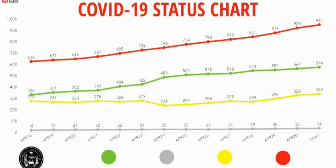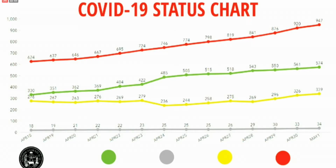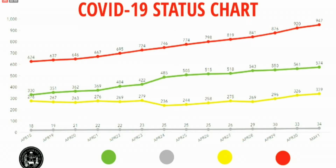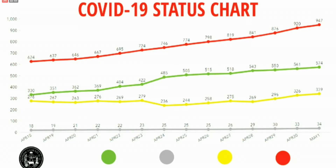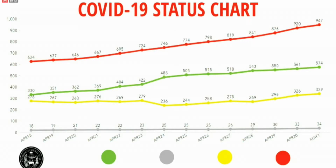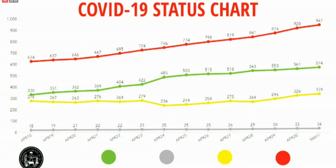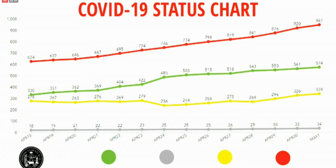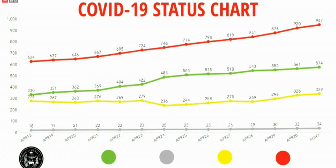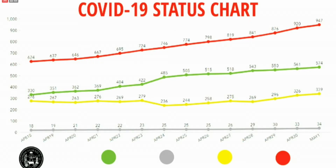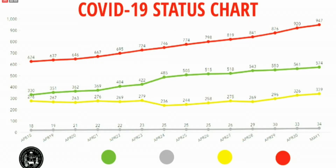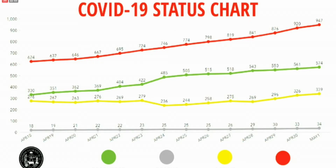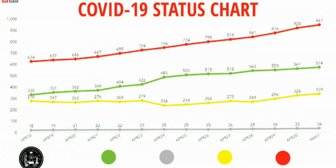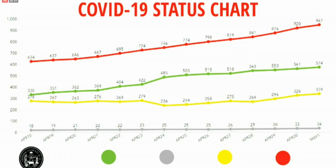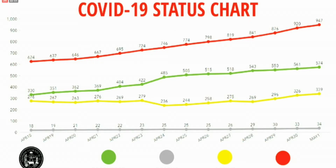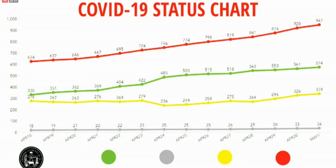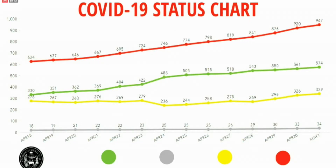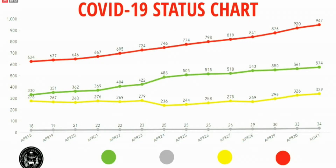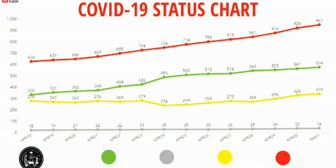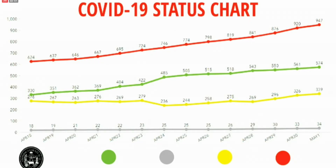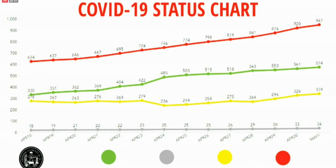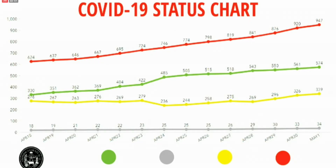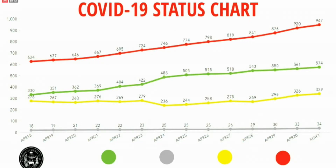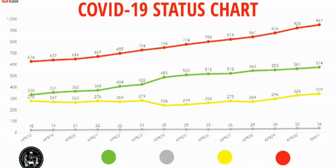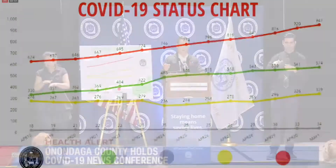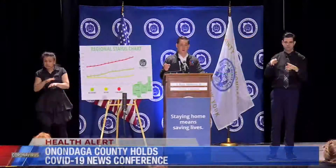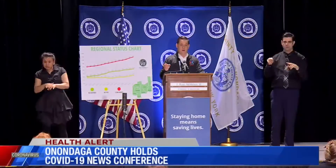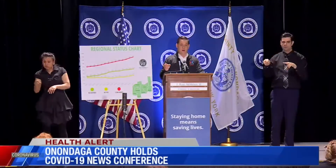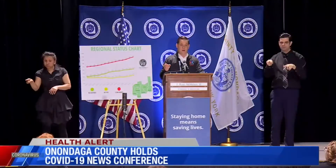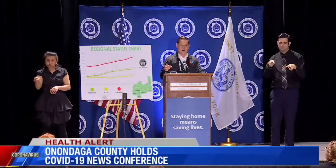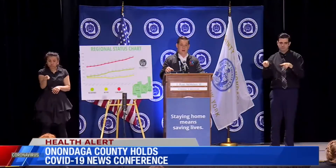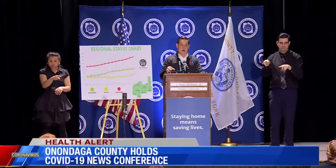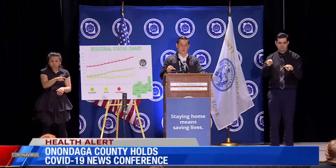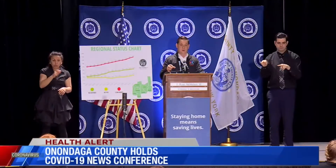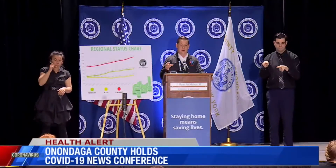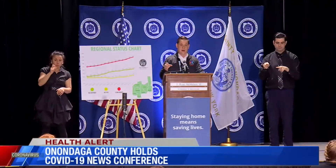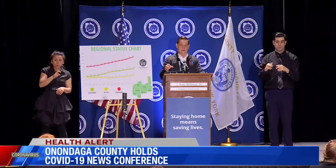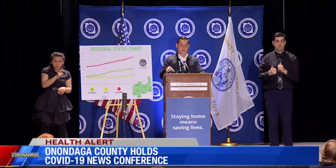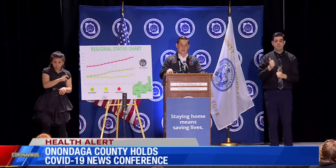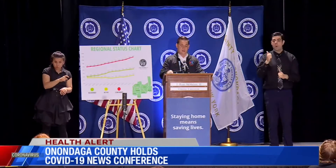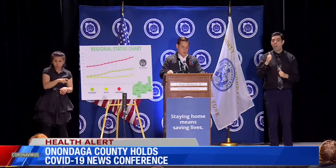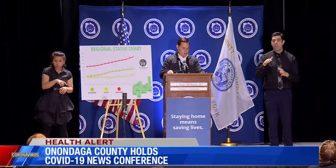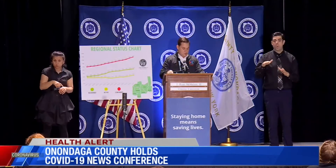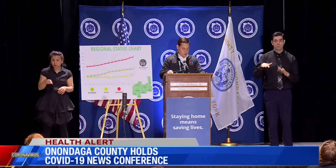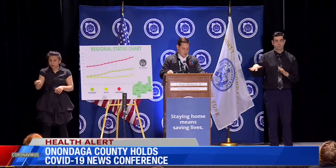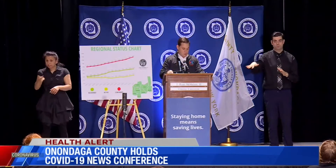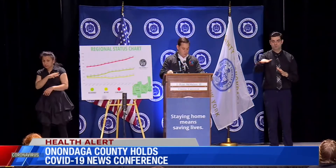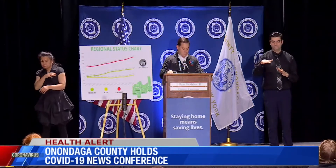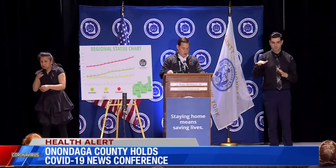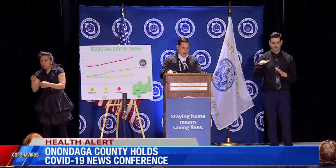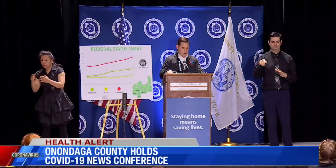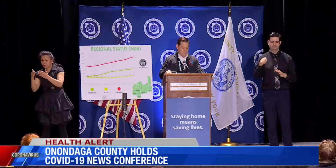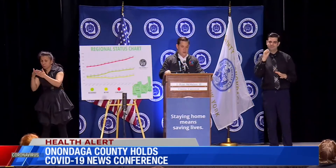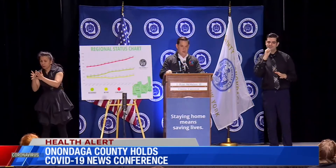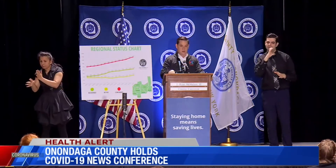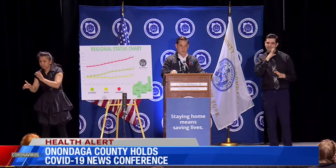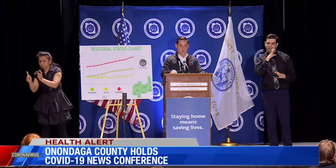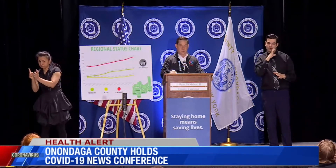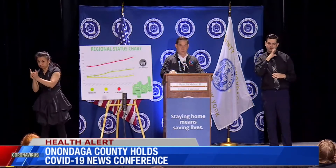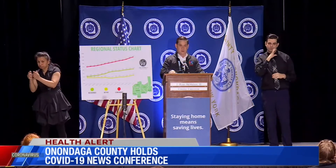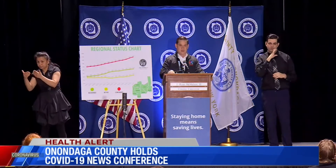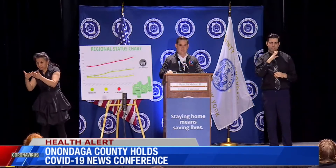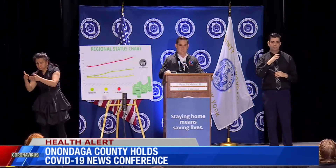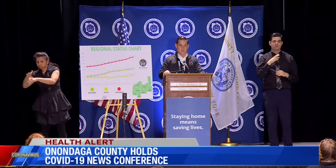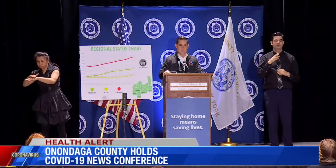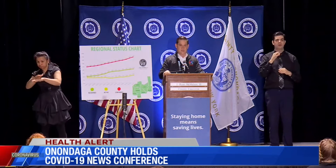are related to seniors and or contacts, a household contact. So our active case number is